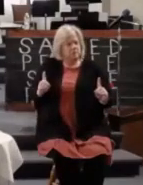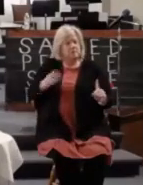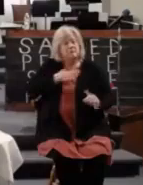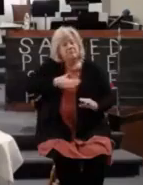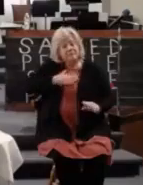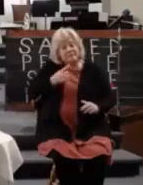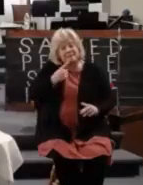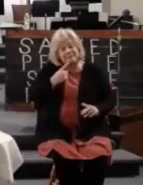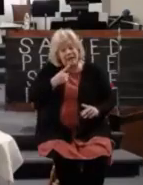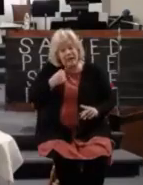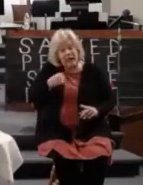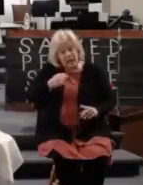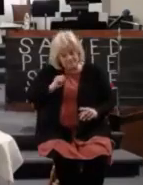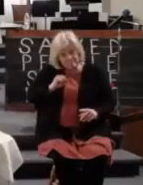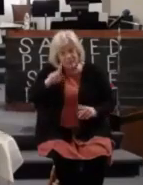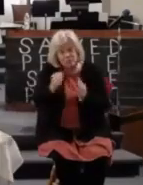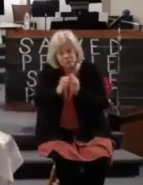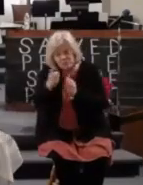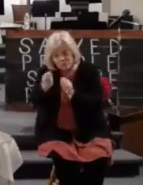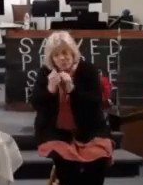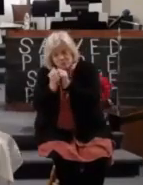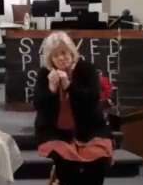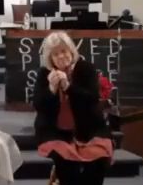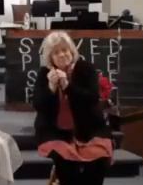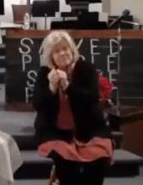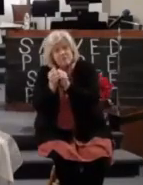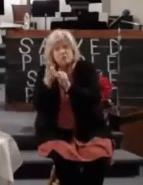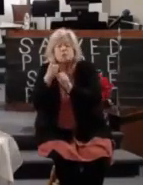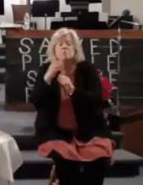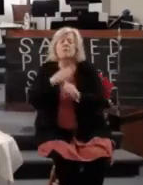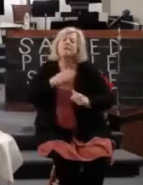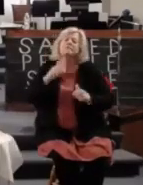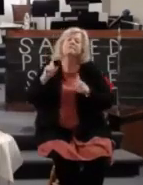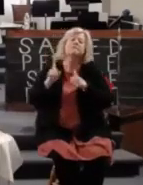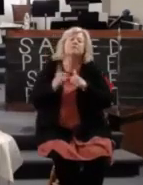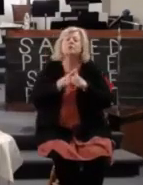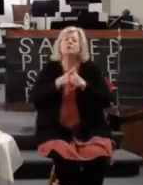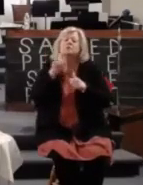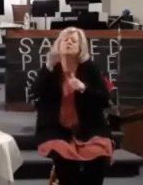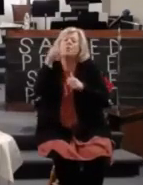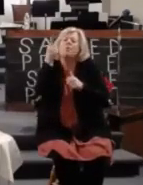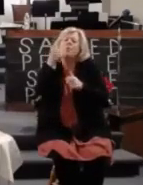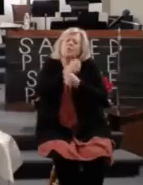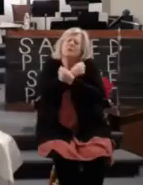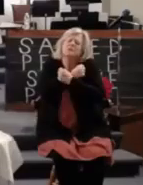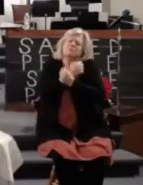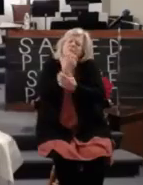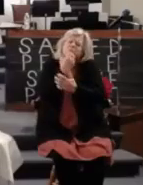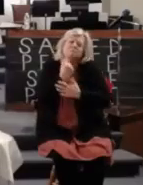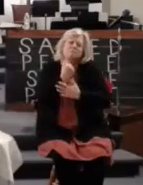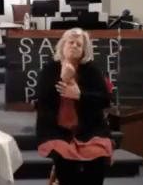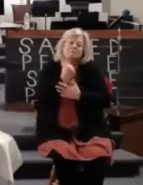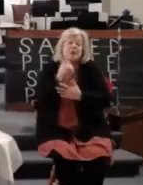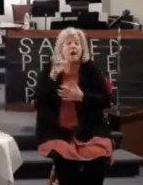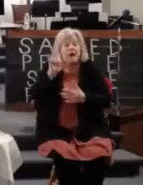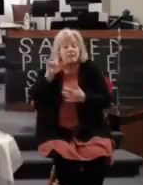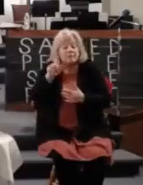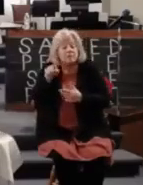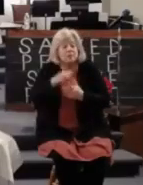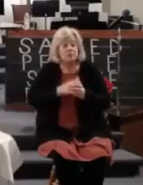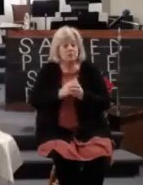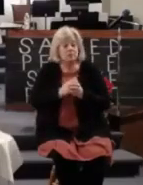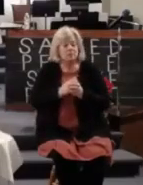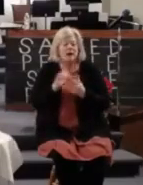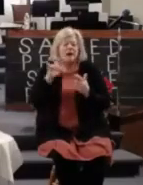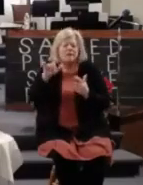you will take me back. You have always been my first and only love. I love you.